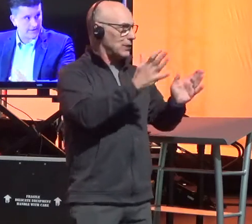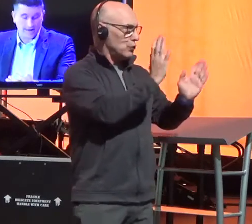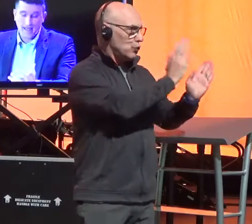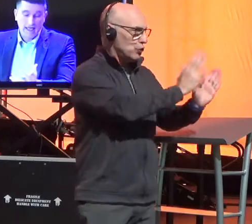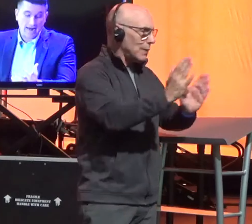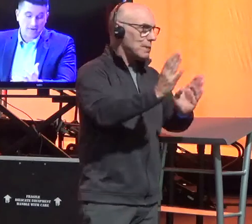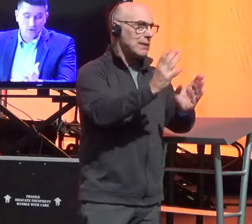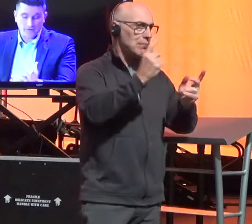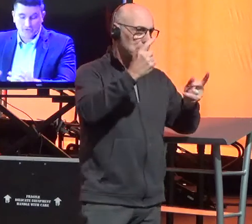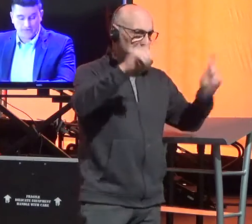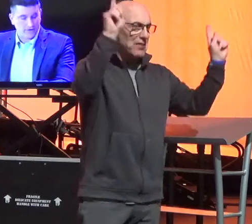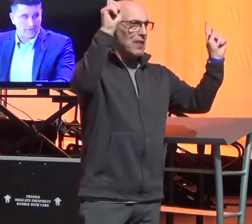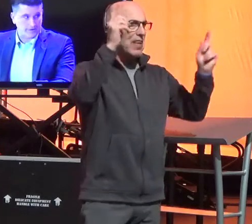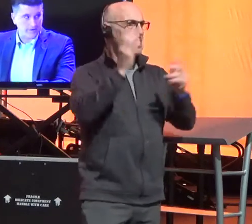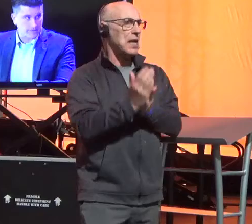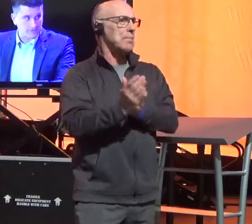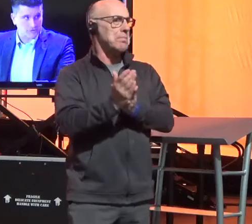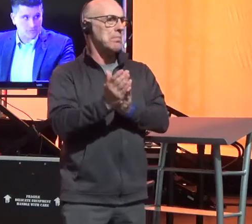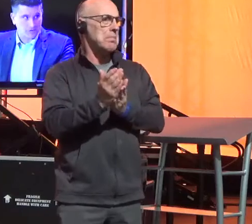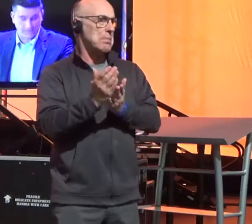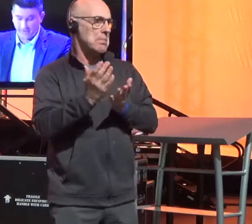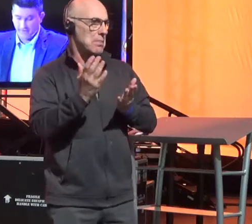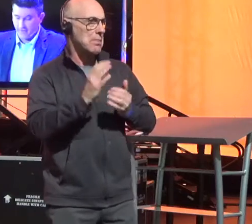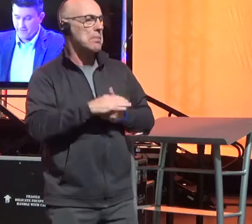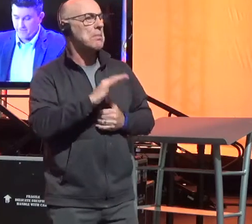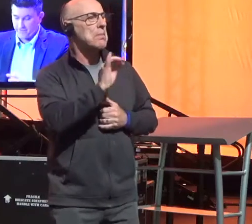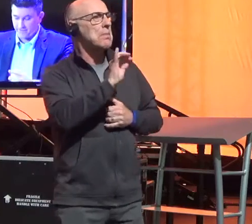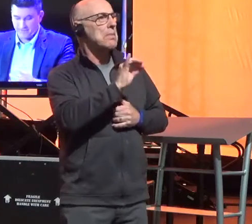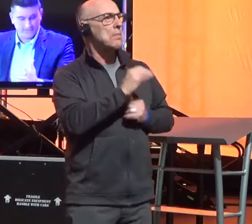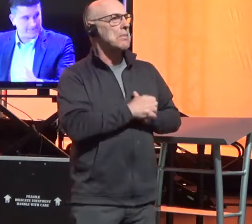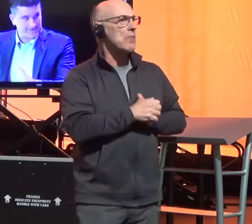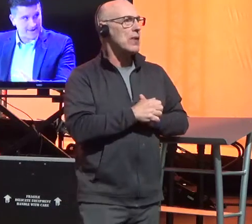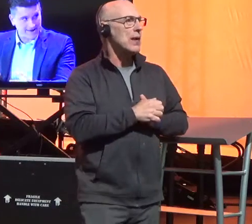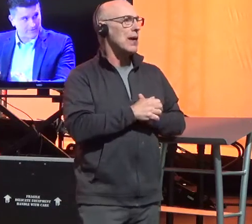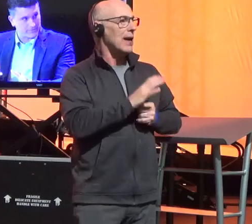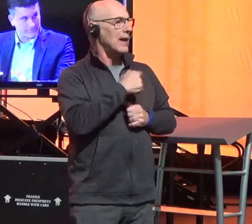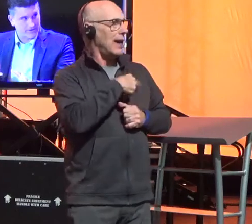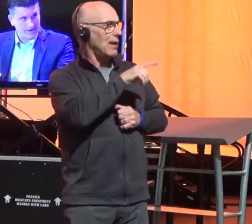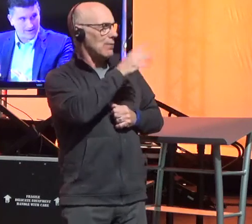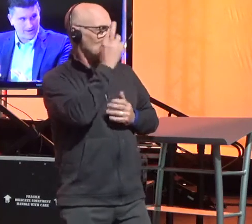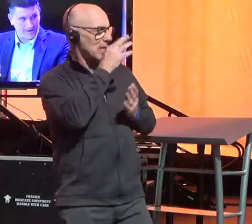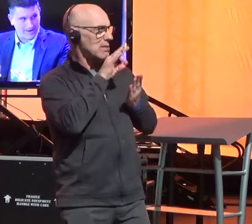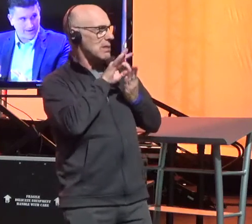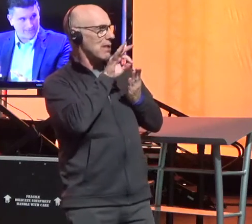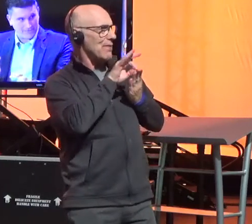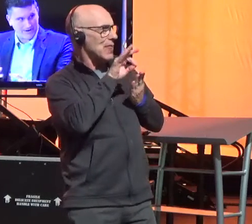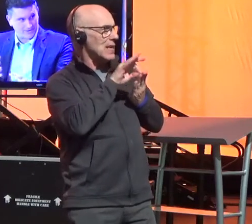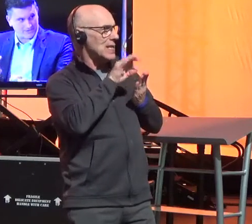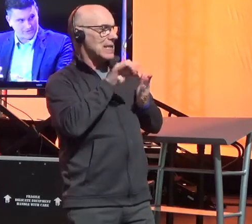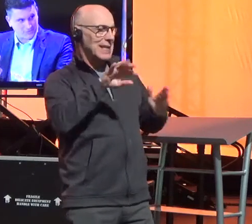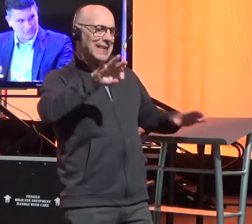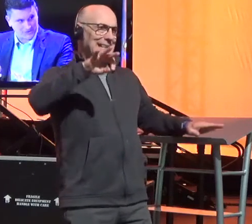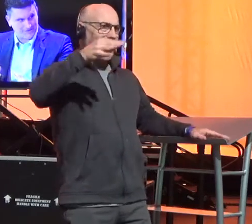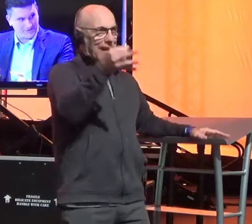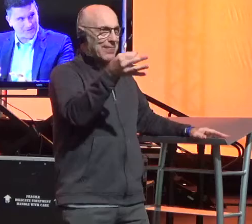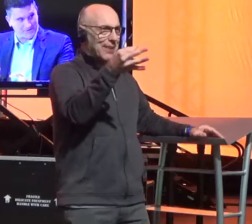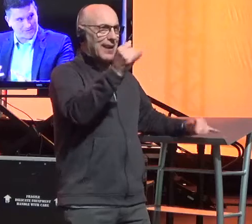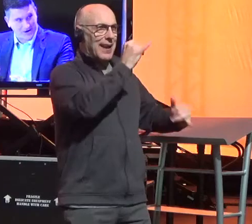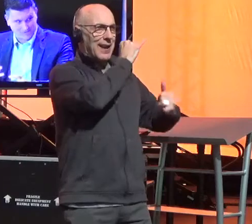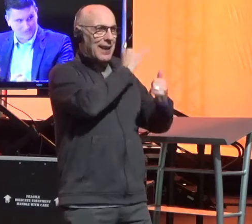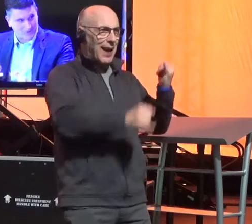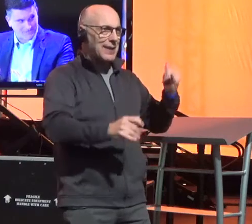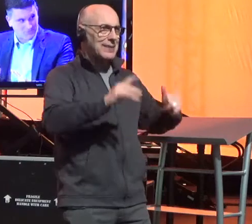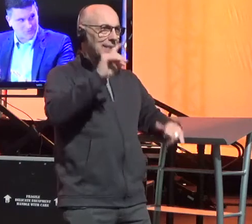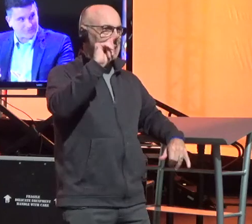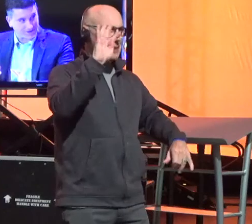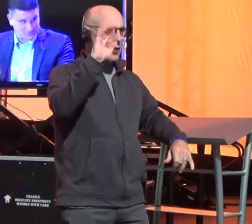it. And I noticed, just counting up the years, Mark, that this is the 9th and final T4G